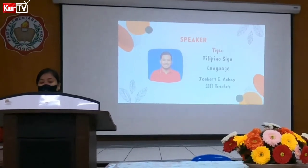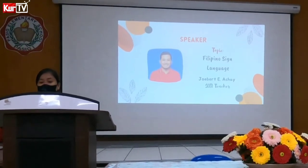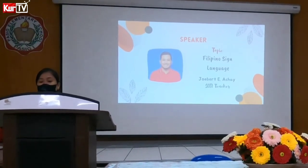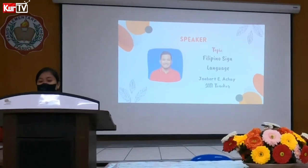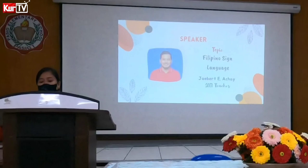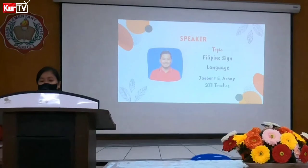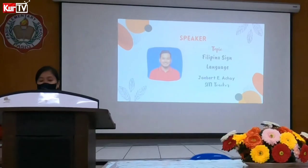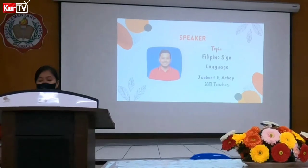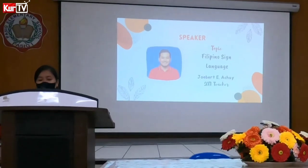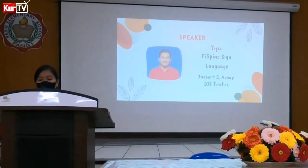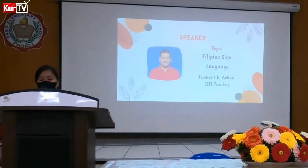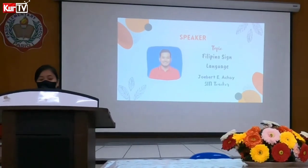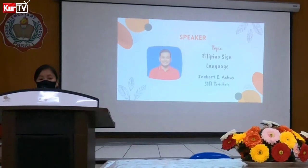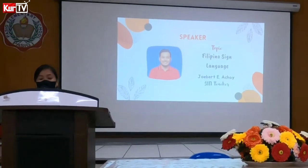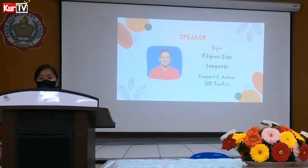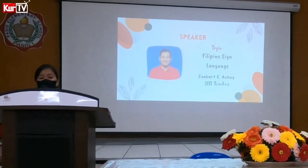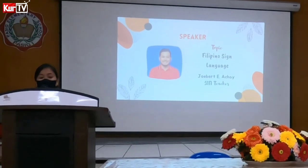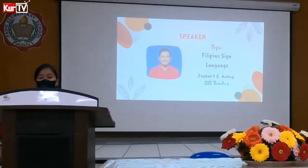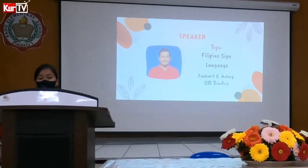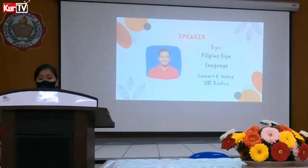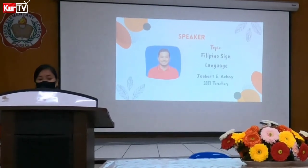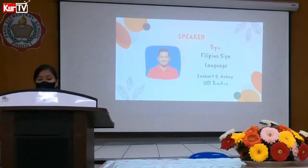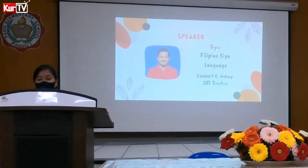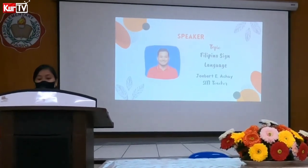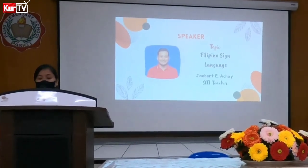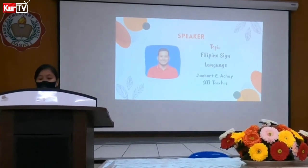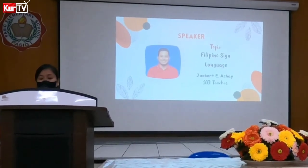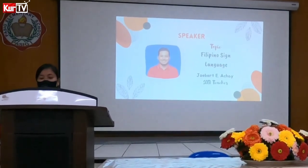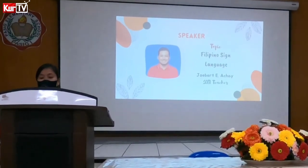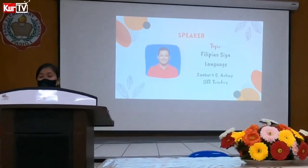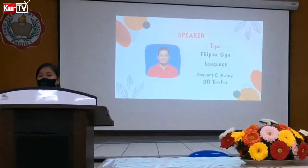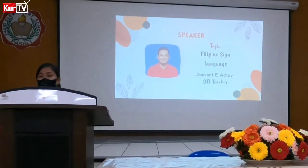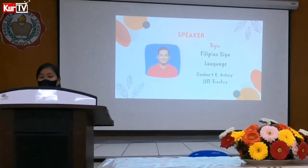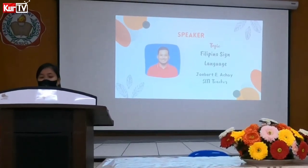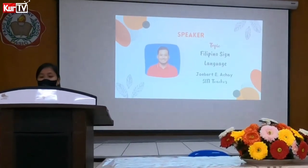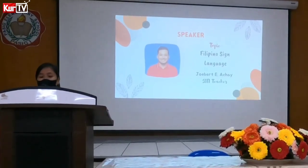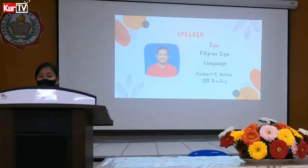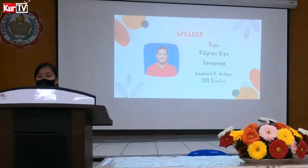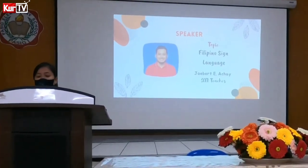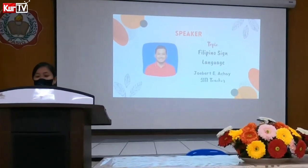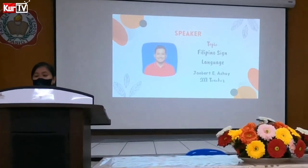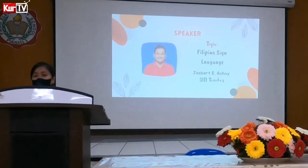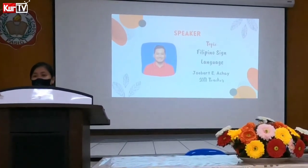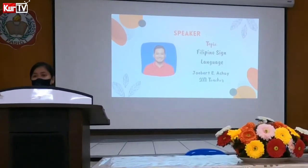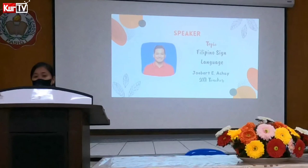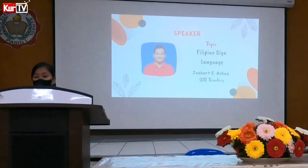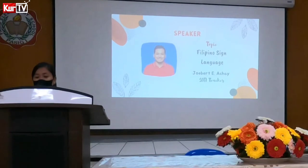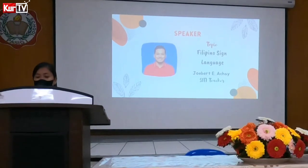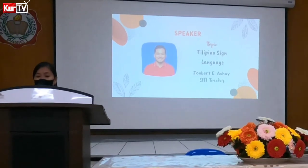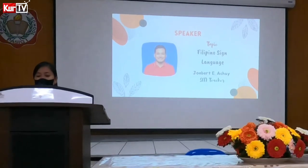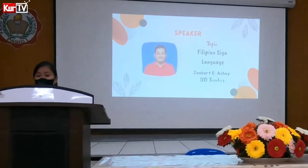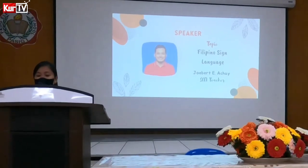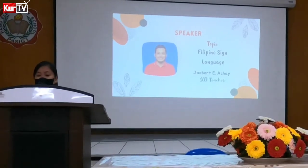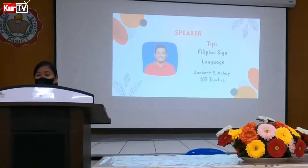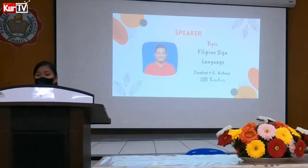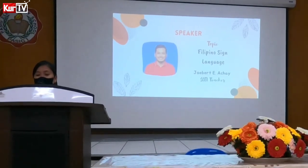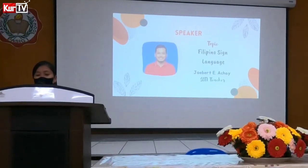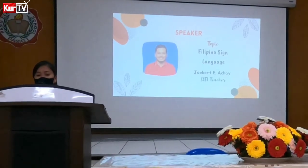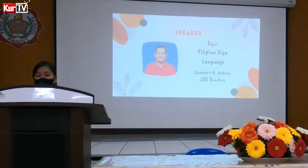an artist, which he came through because he appeared in Eaglai and DAKILANG as an interpreter